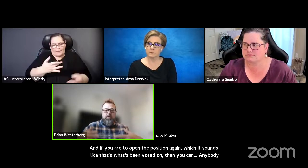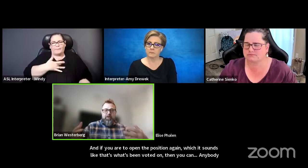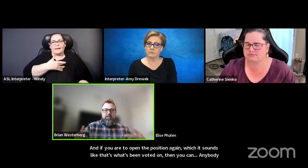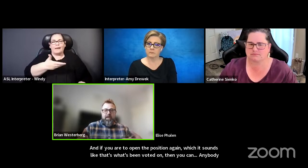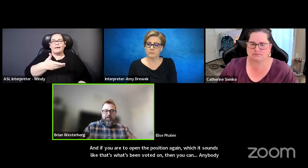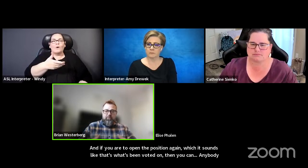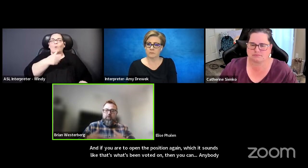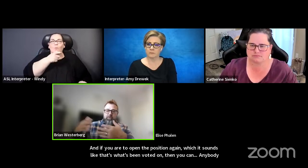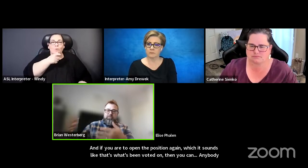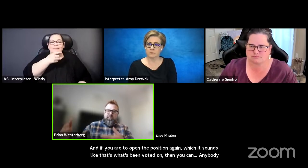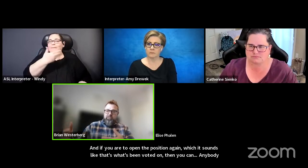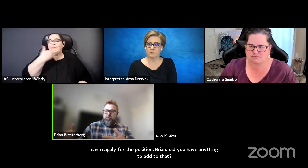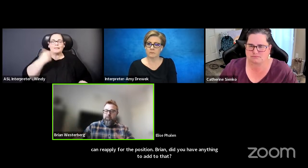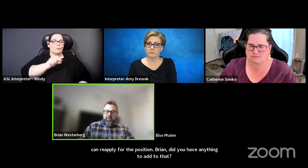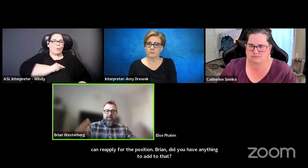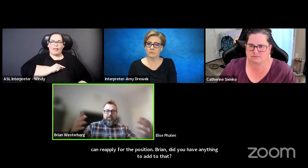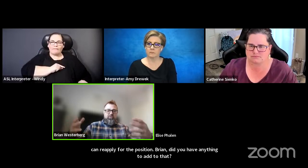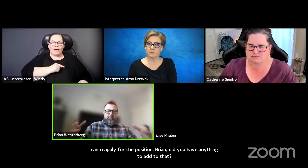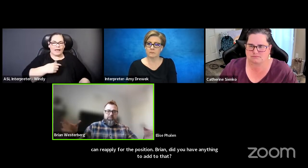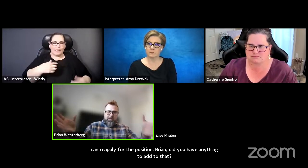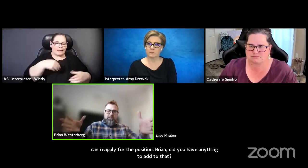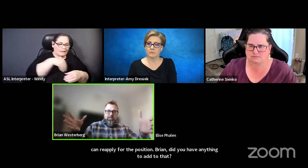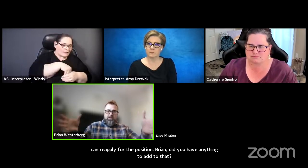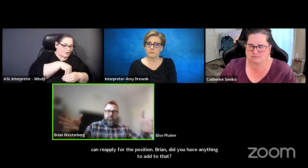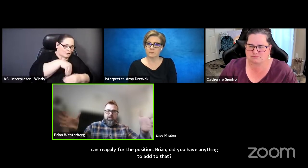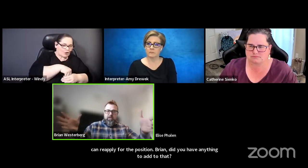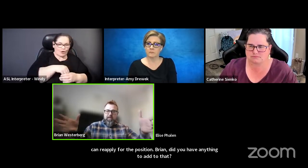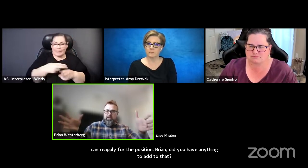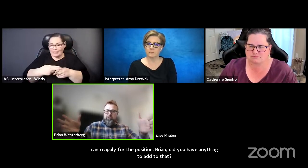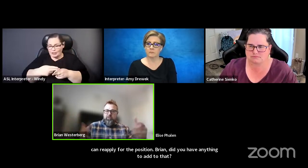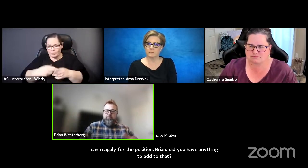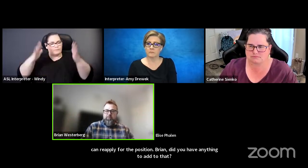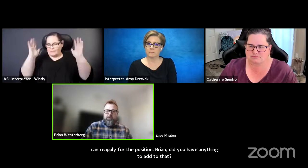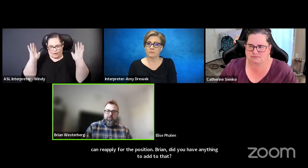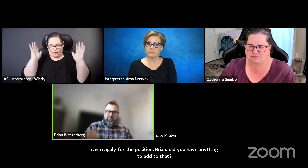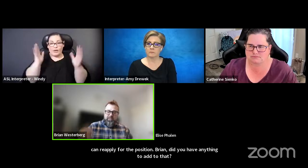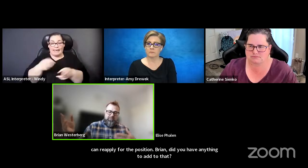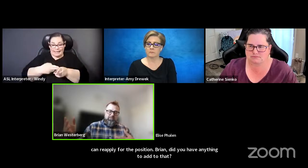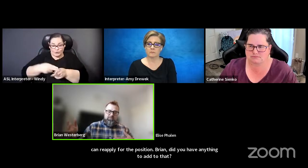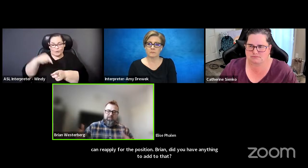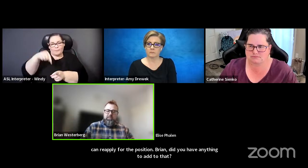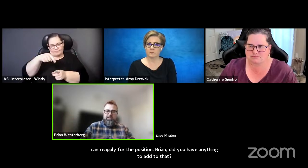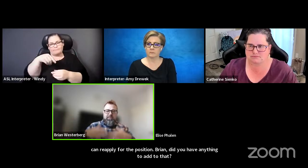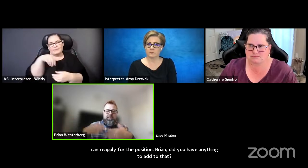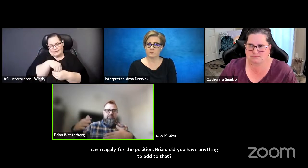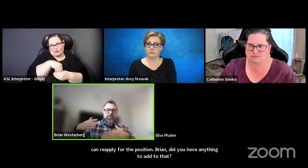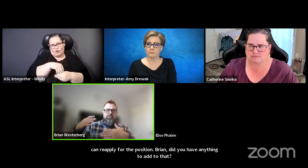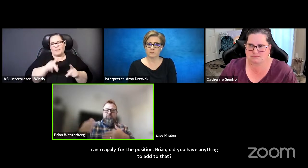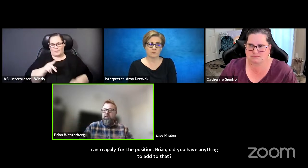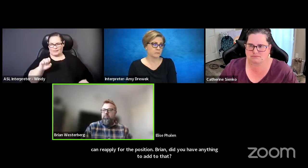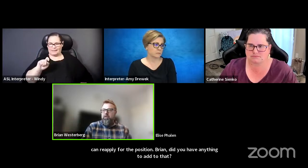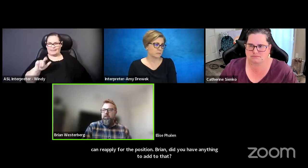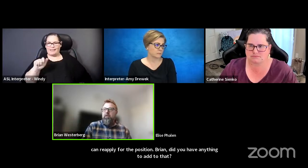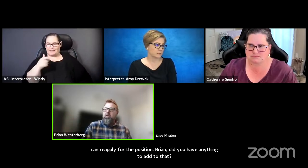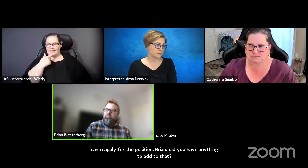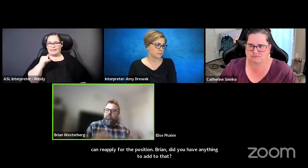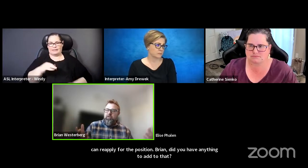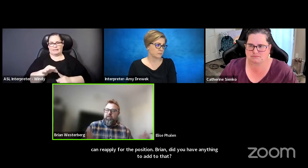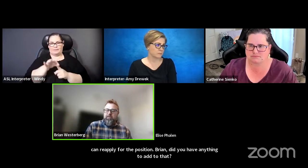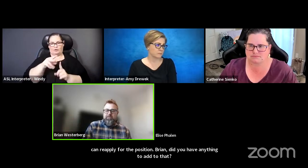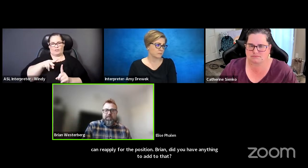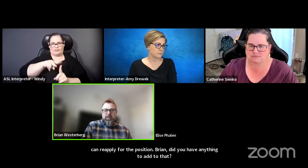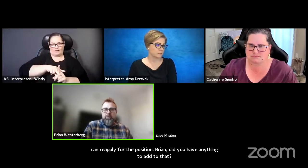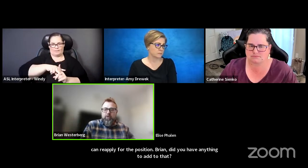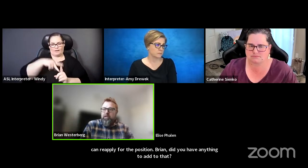best qualified candidate, whether it's interim, and the interim is basically you're looking at internal people because, like Stella said, that's a special assignment